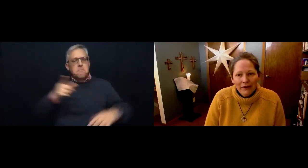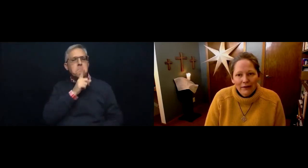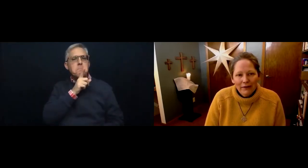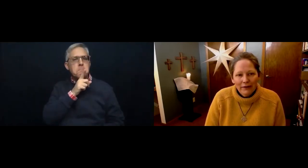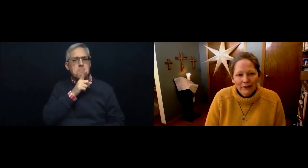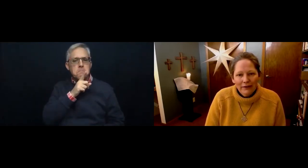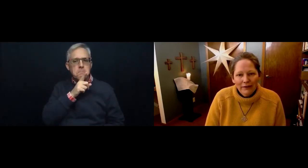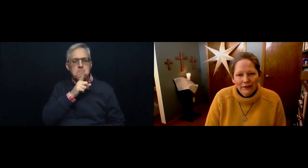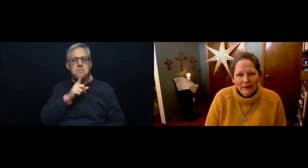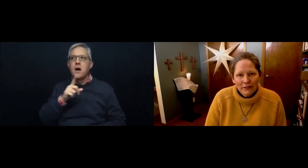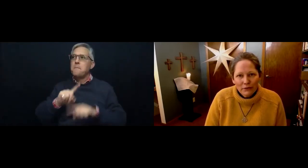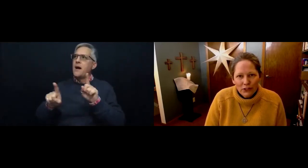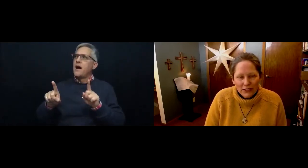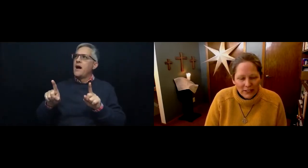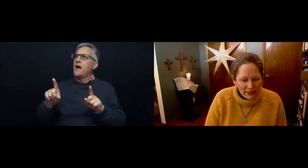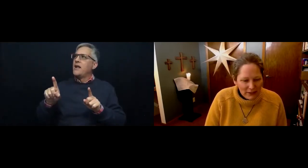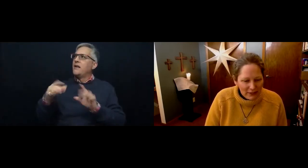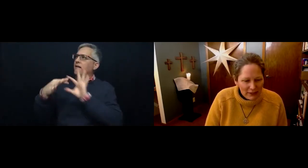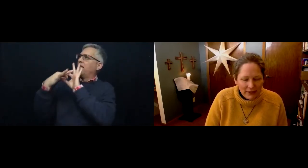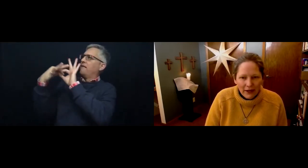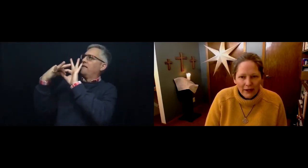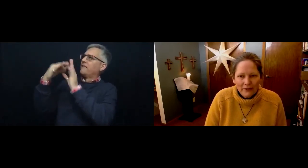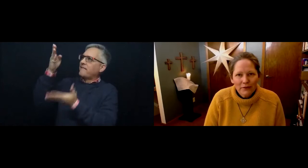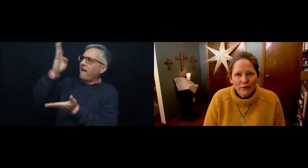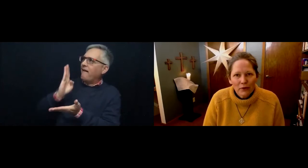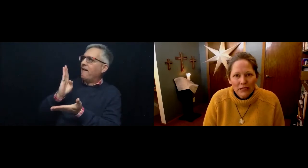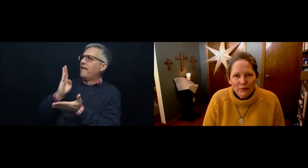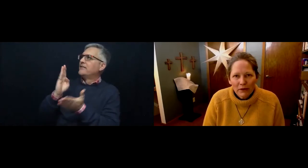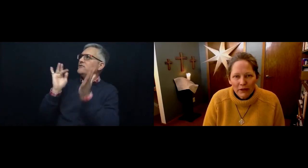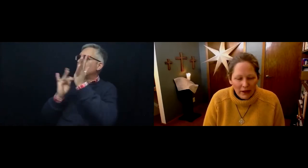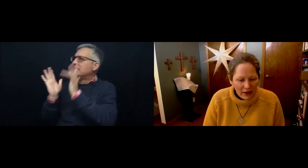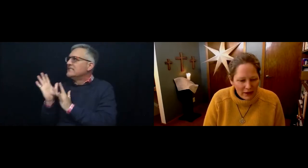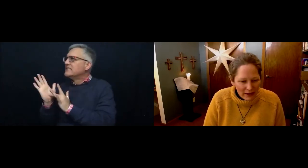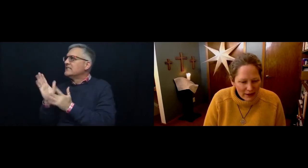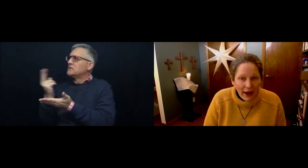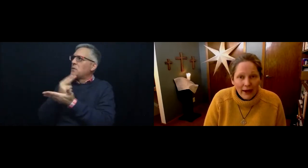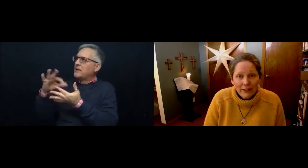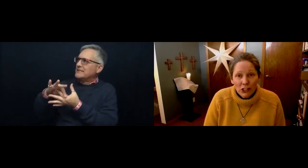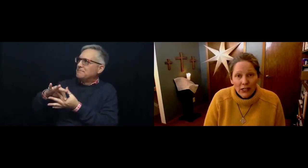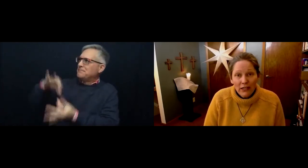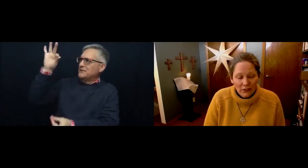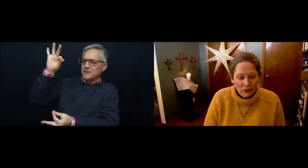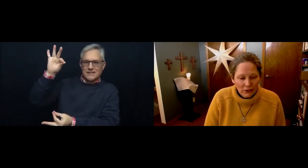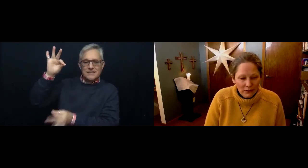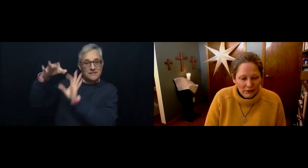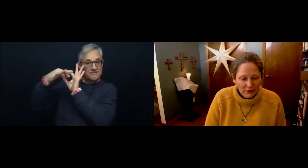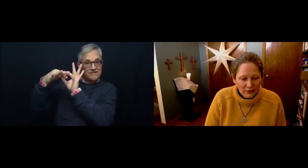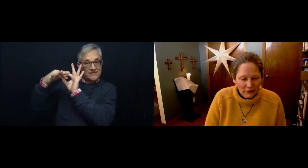God, to Jesus, and to the Holy Spirit, that